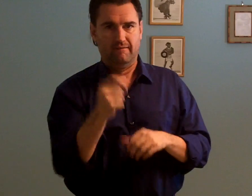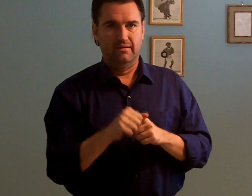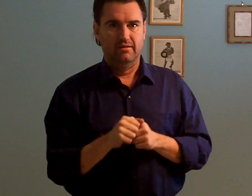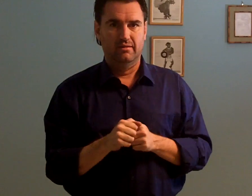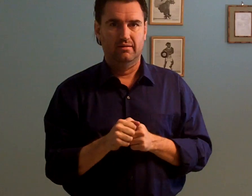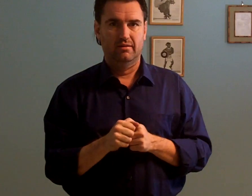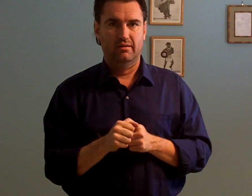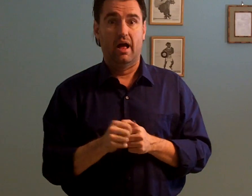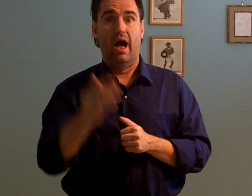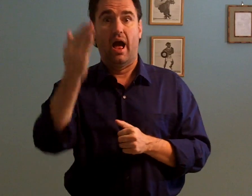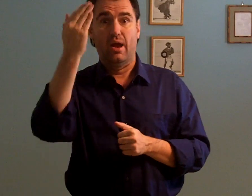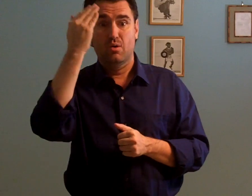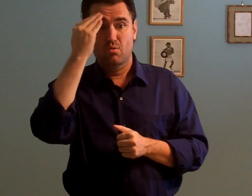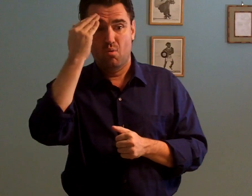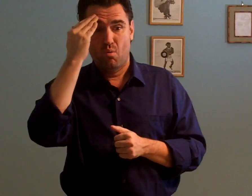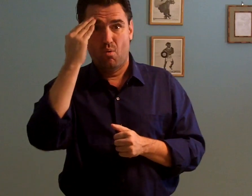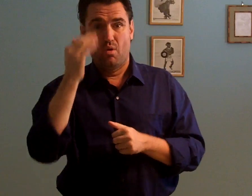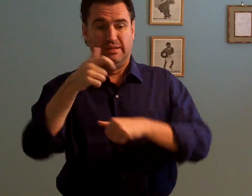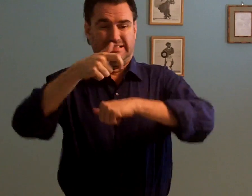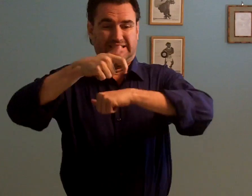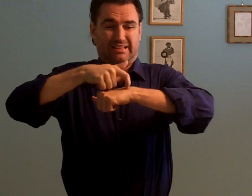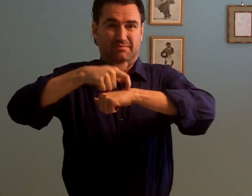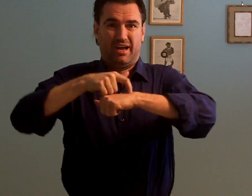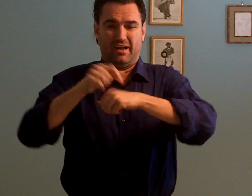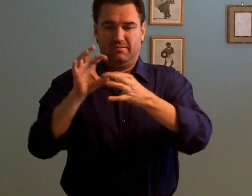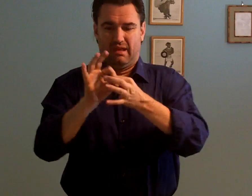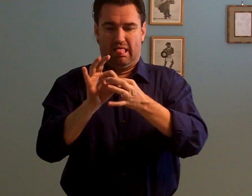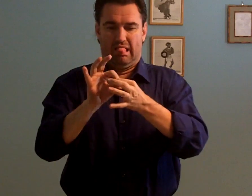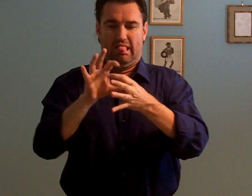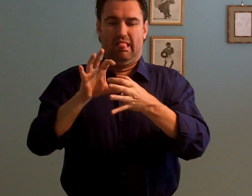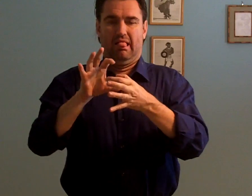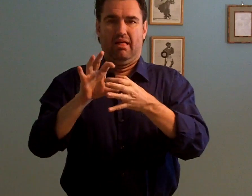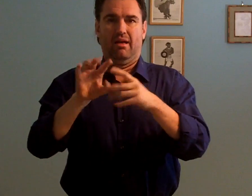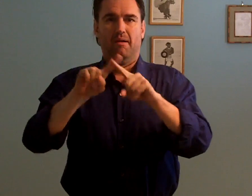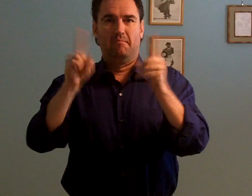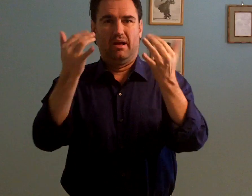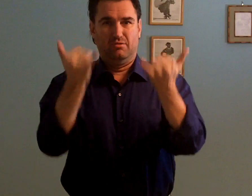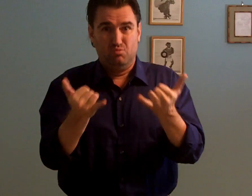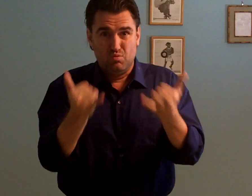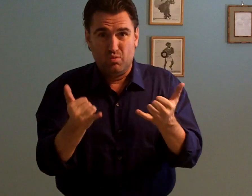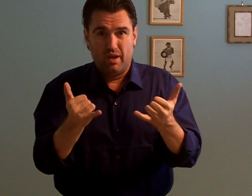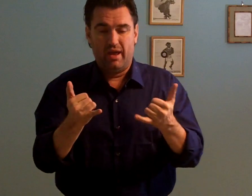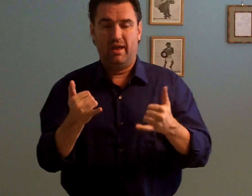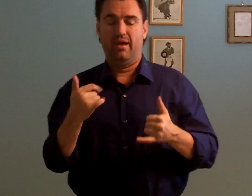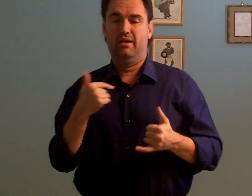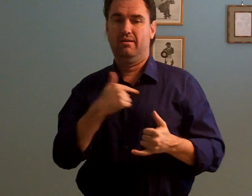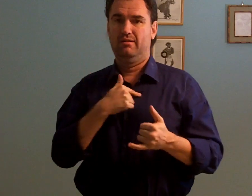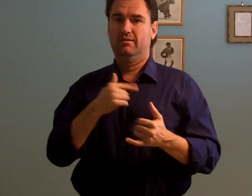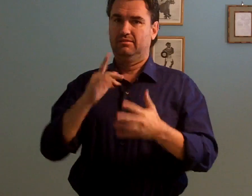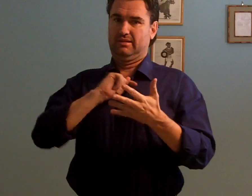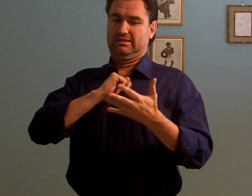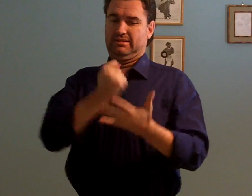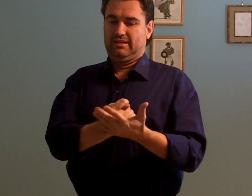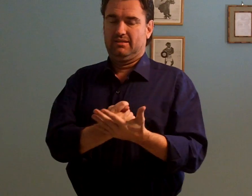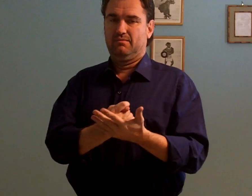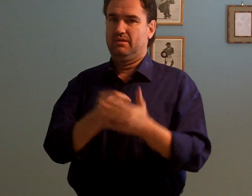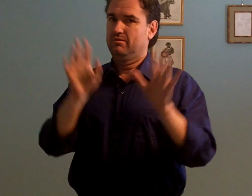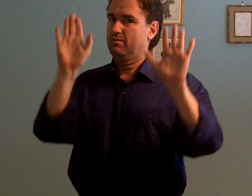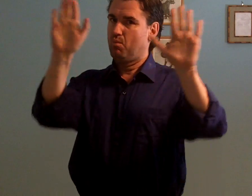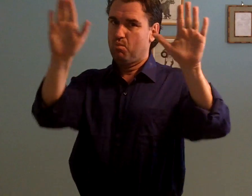times frayed, yet today's achievement is a testament to the greatness of our country and the determination of the